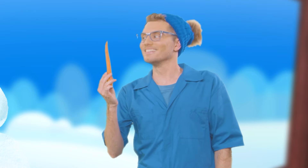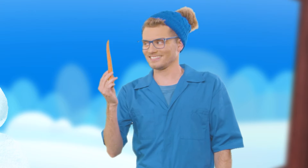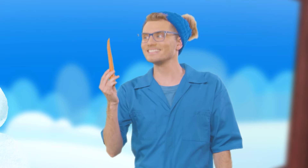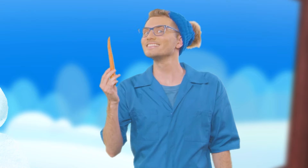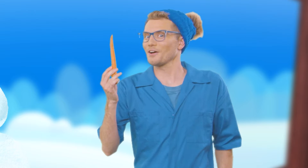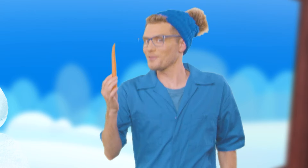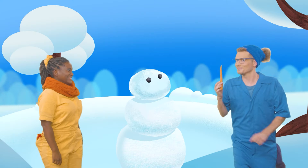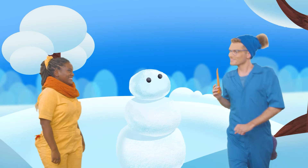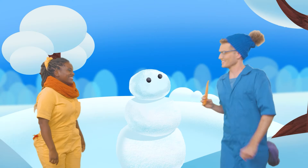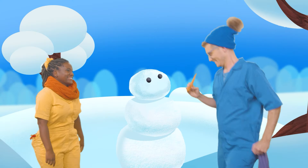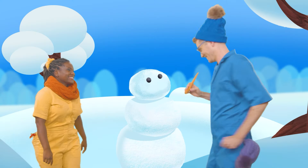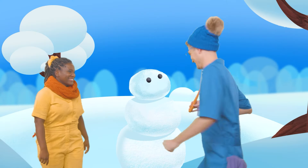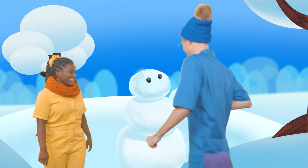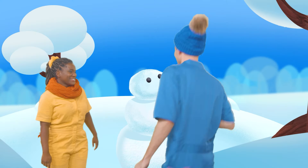Yeah!